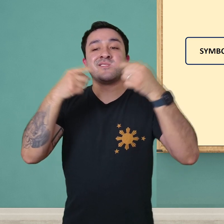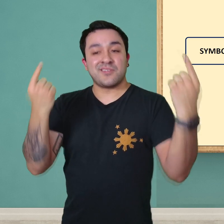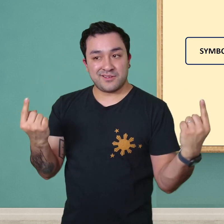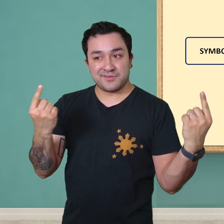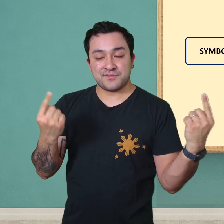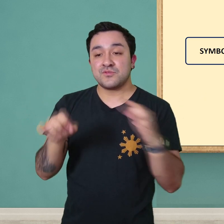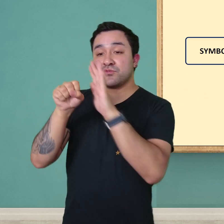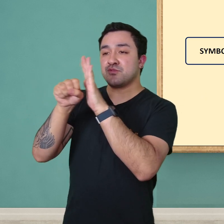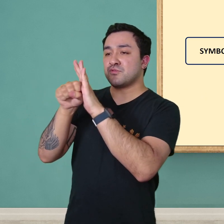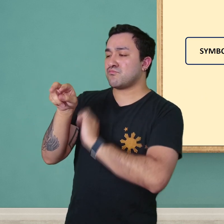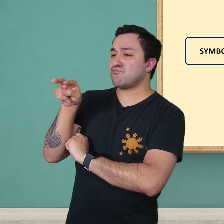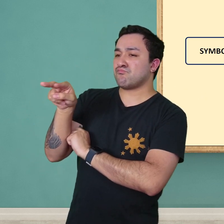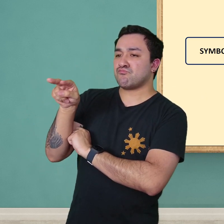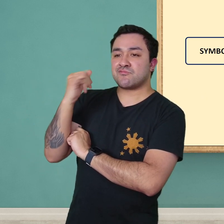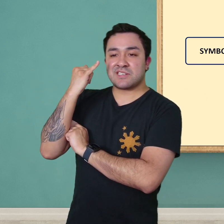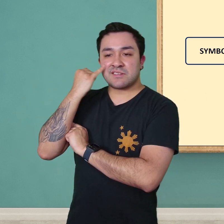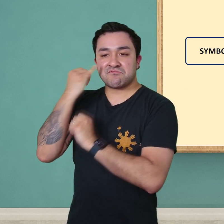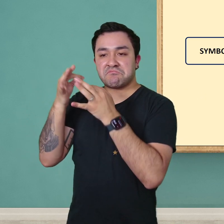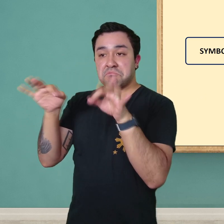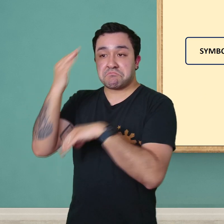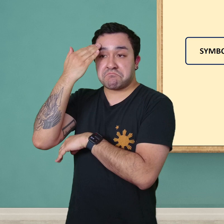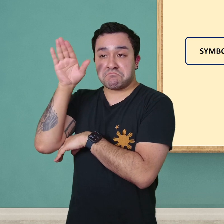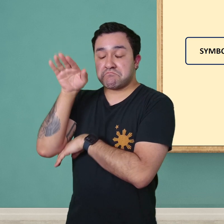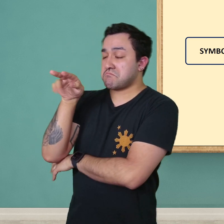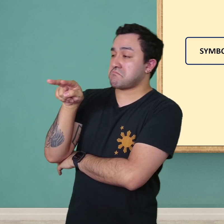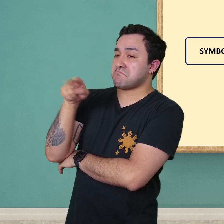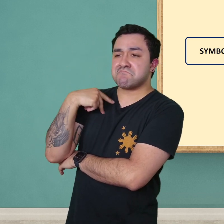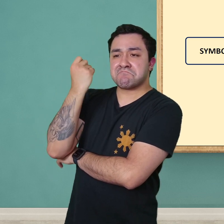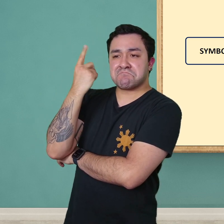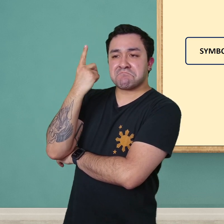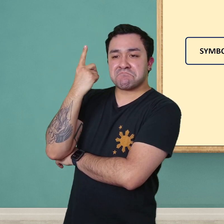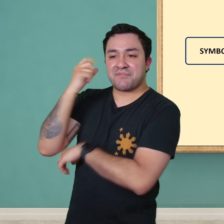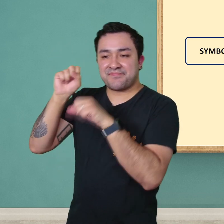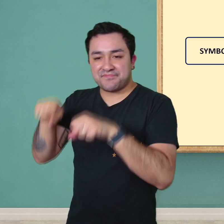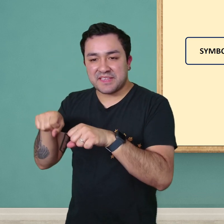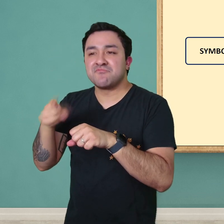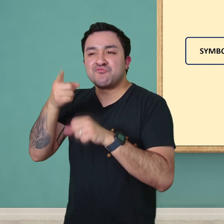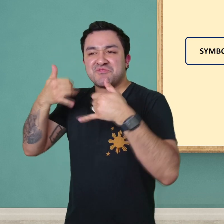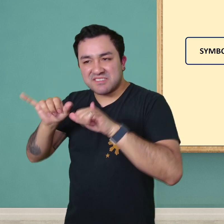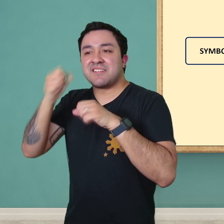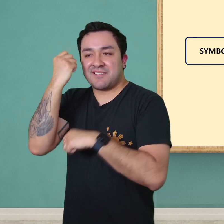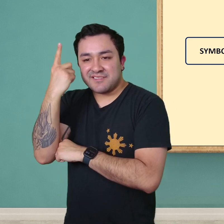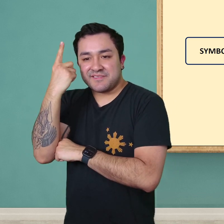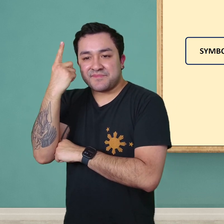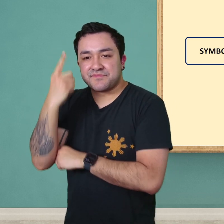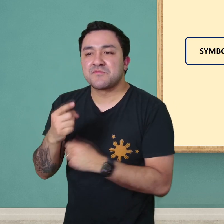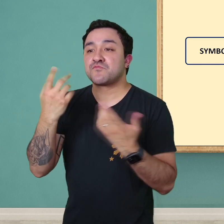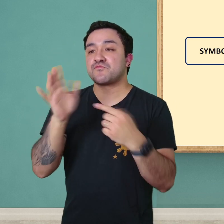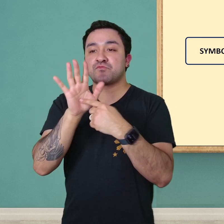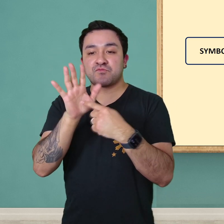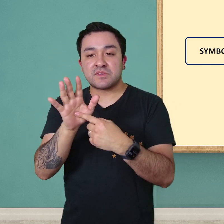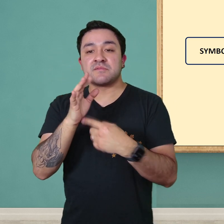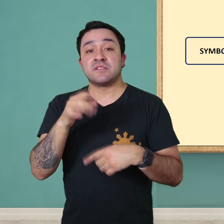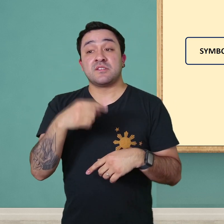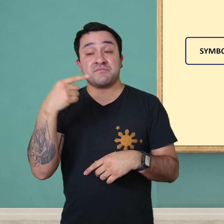subcategory where the symbol does not require the knowledge of the language to fully understand the meaning. For example, this picture of a traffic